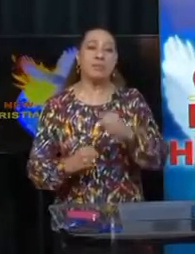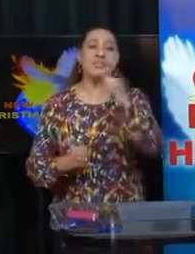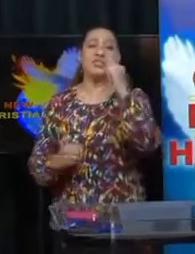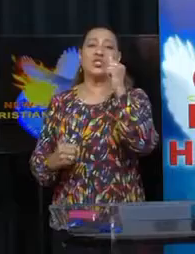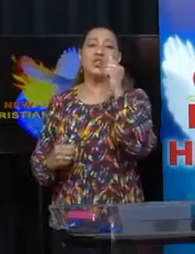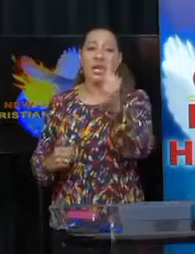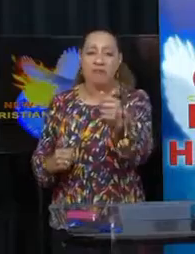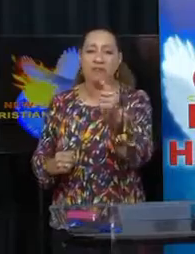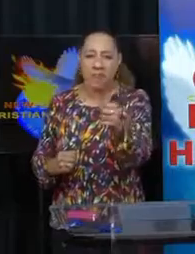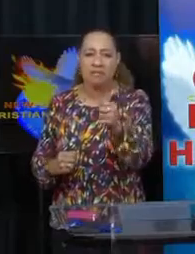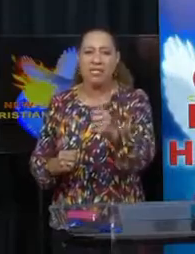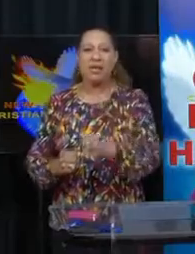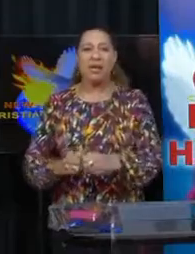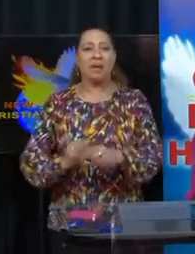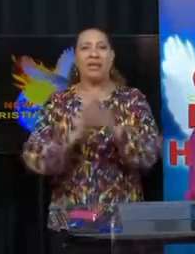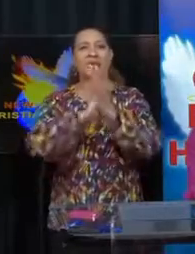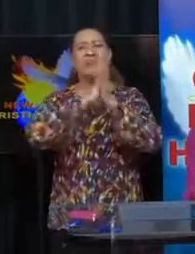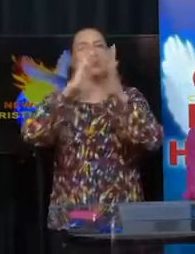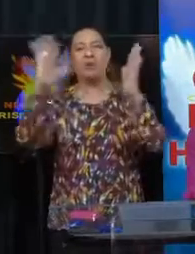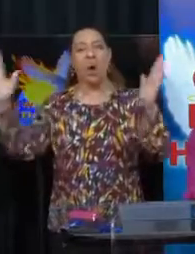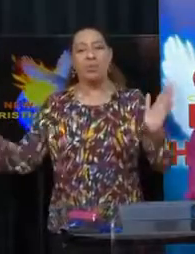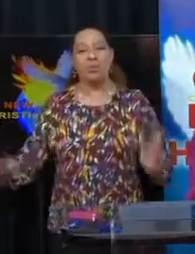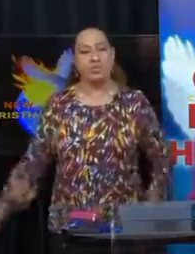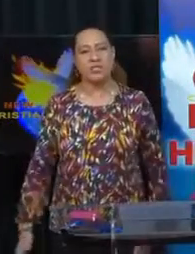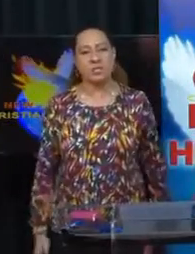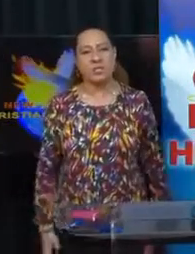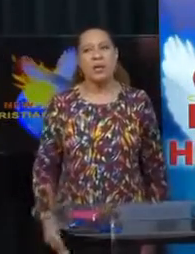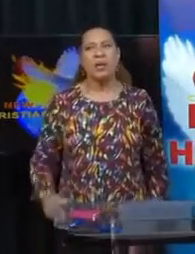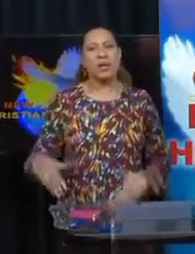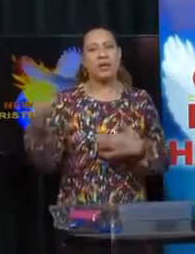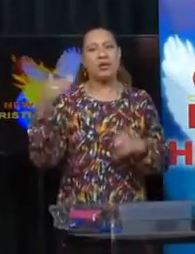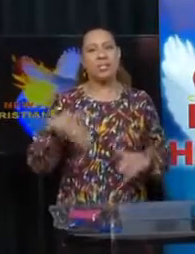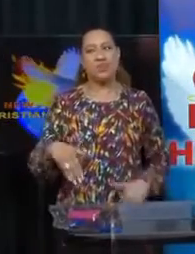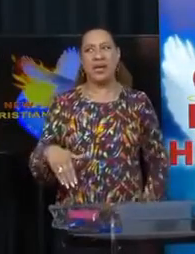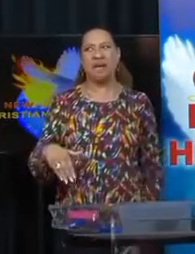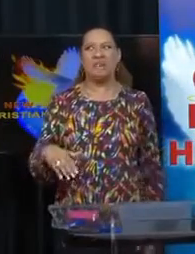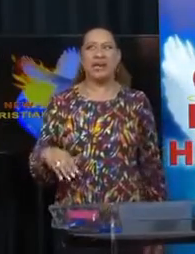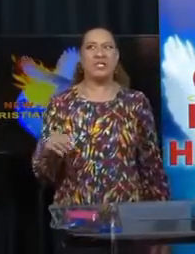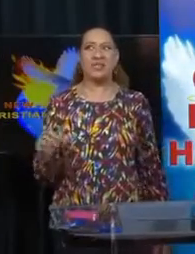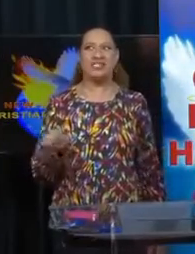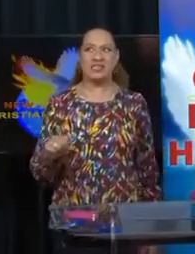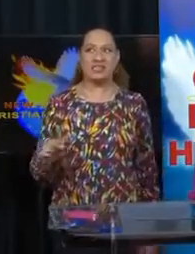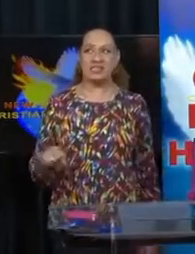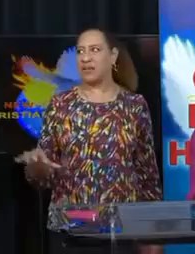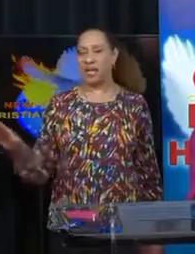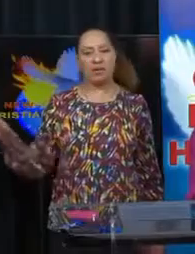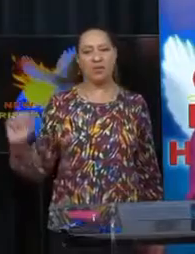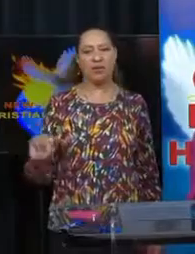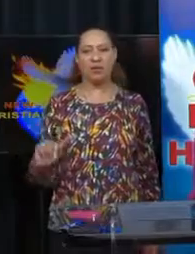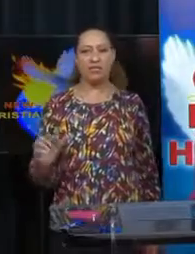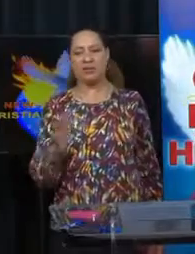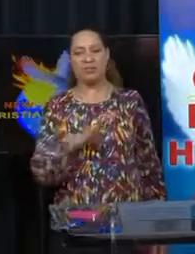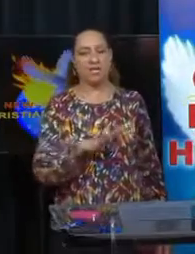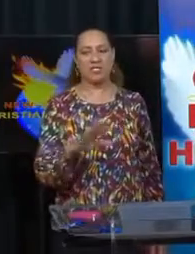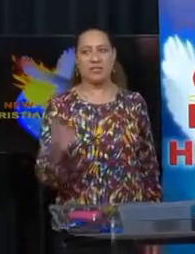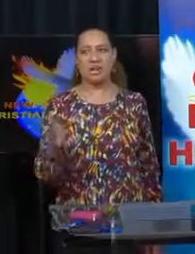person that you love the best. I mean it means the whole thing to you. But when you're betrayed, it's not as easy as that, okay, you know, I didn't mean it or I